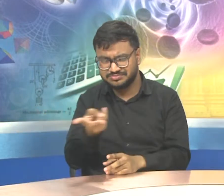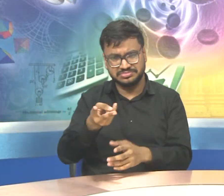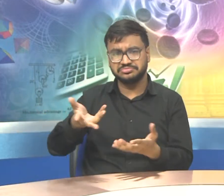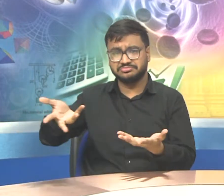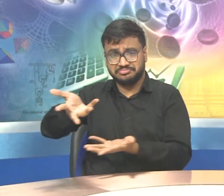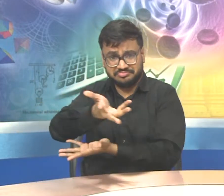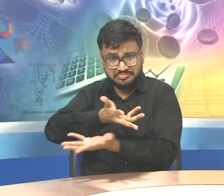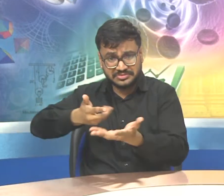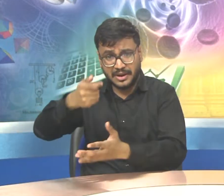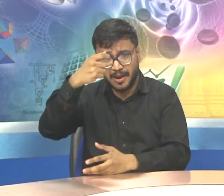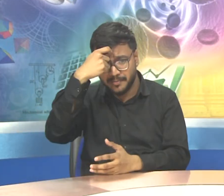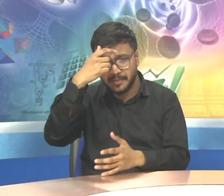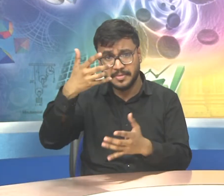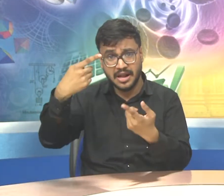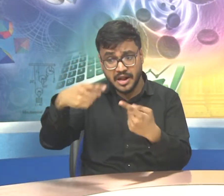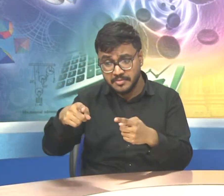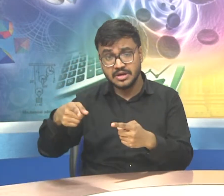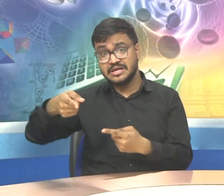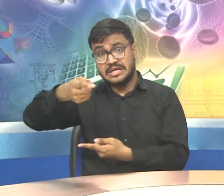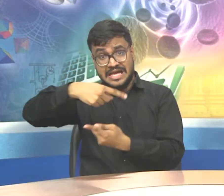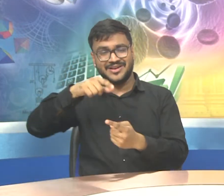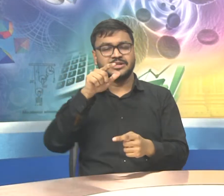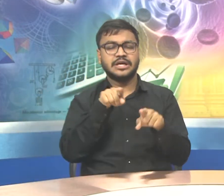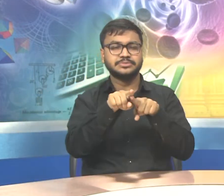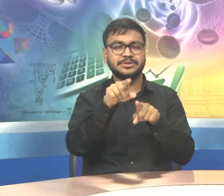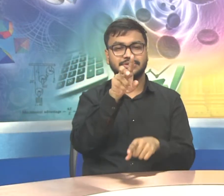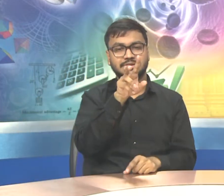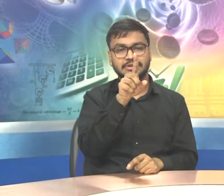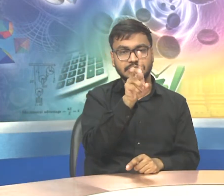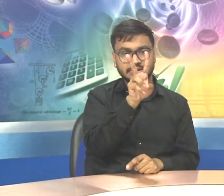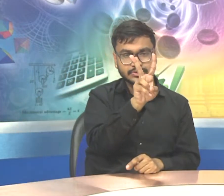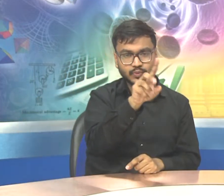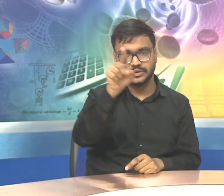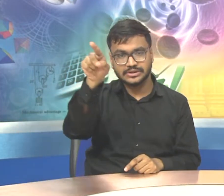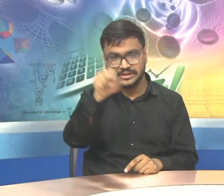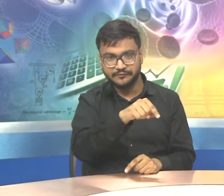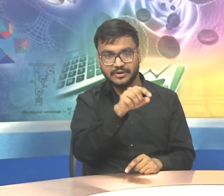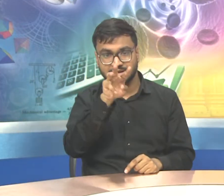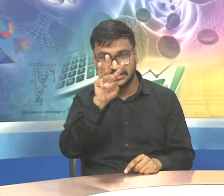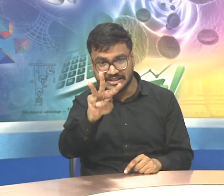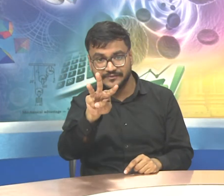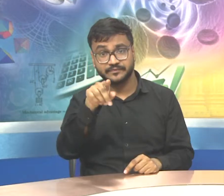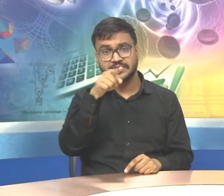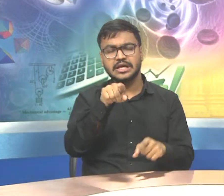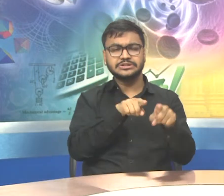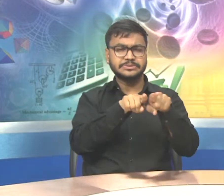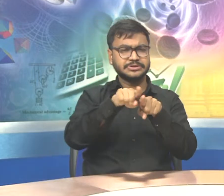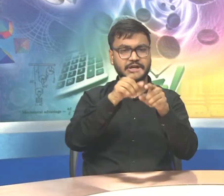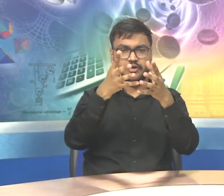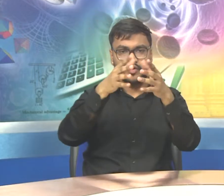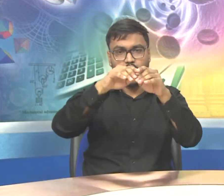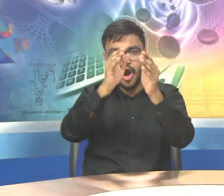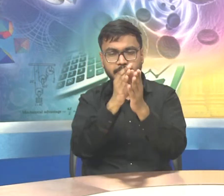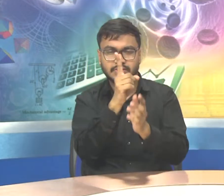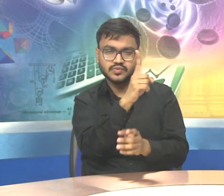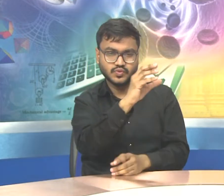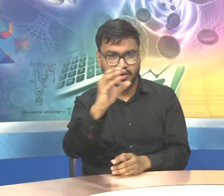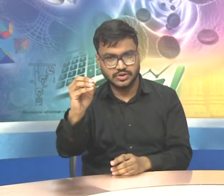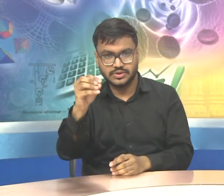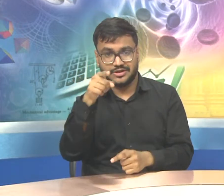Resolution charging the president must be passed by majority of not